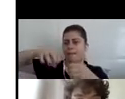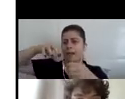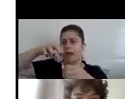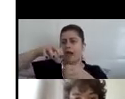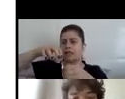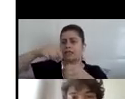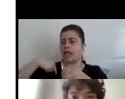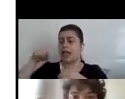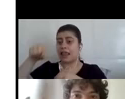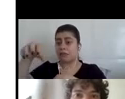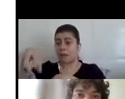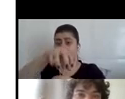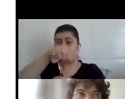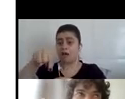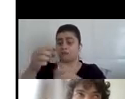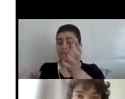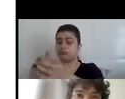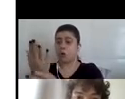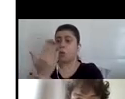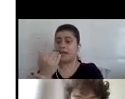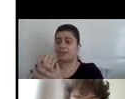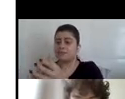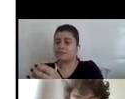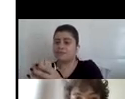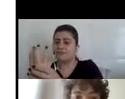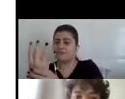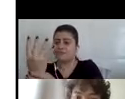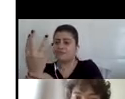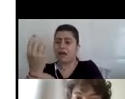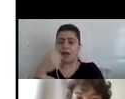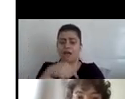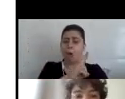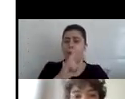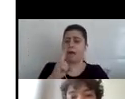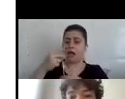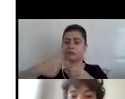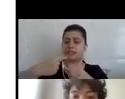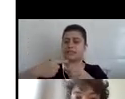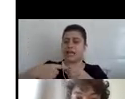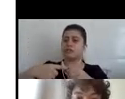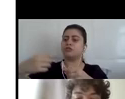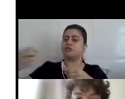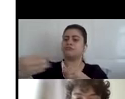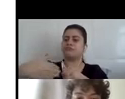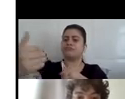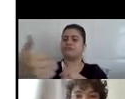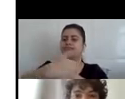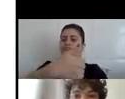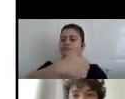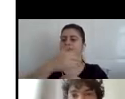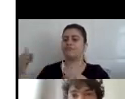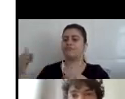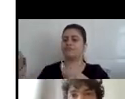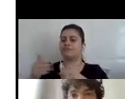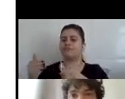the idea is that every urban district of Seoul will be connected by a